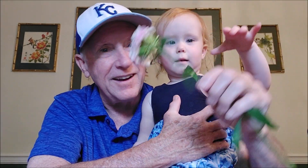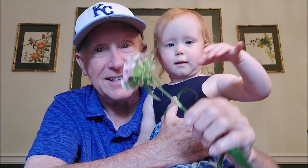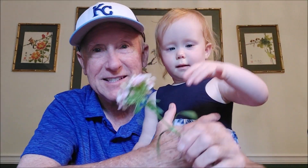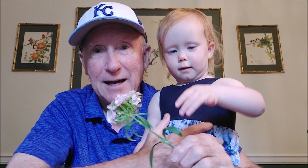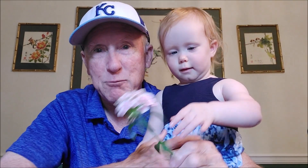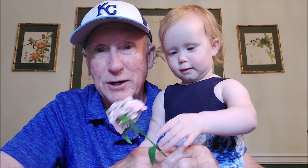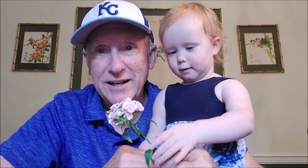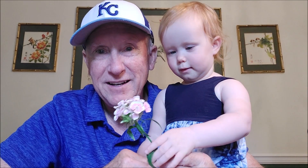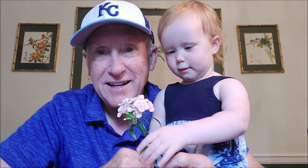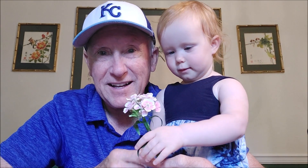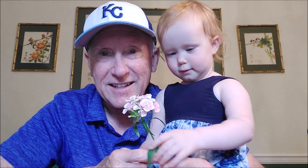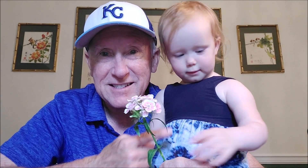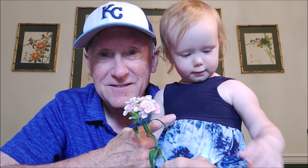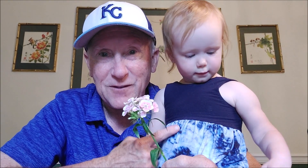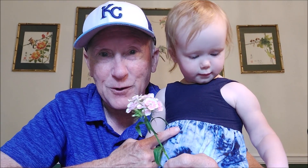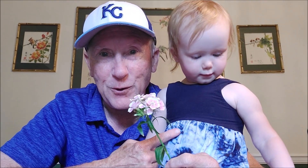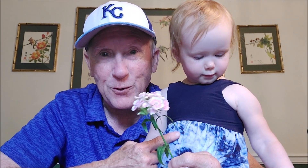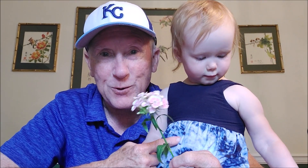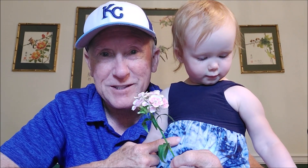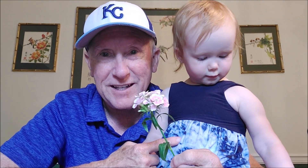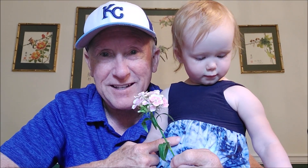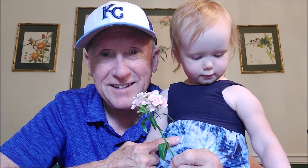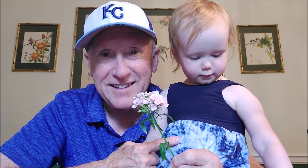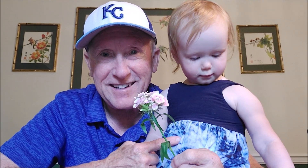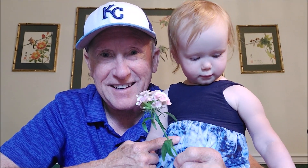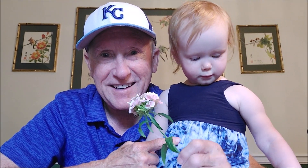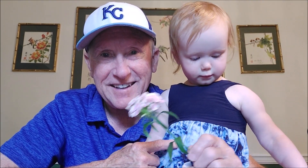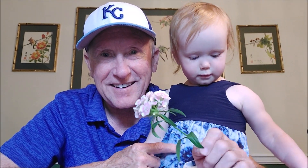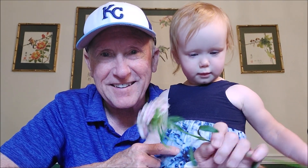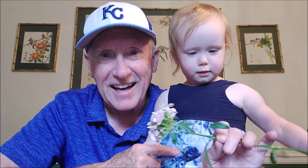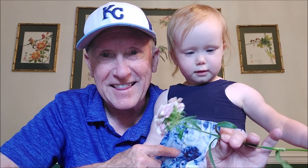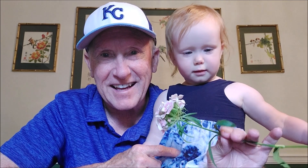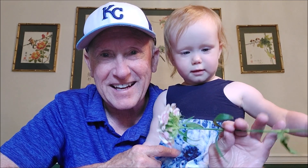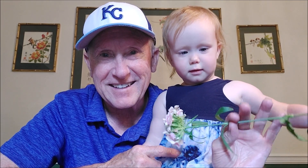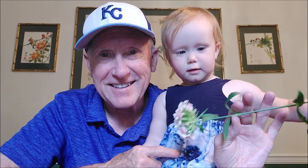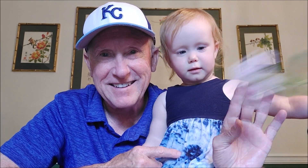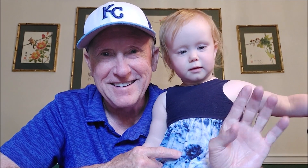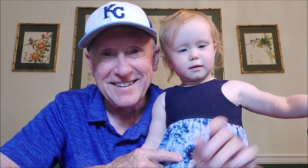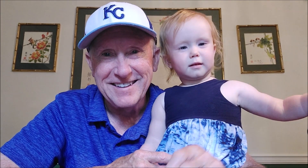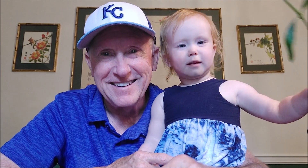Is that pretty? This is for you, Lucy. You like that?